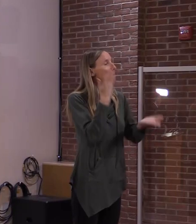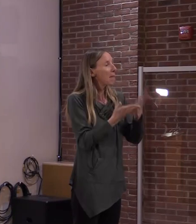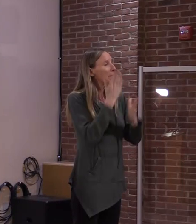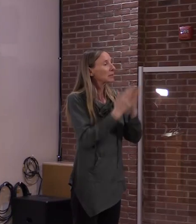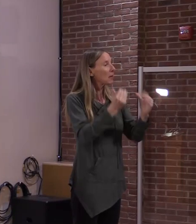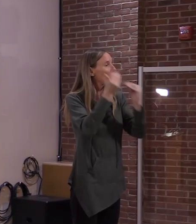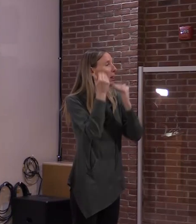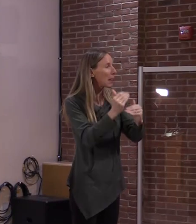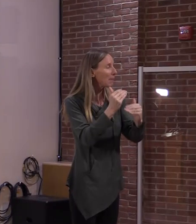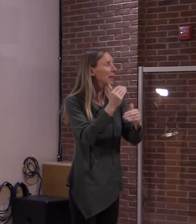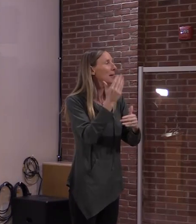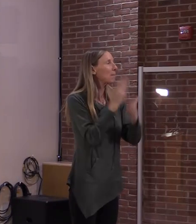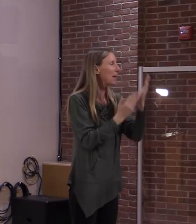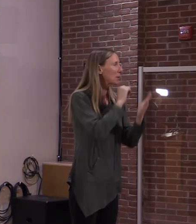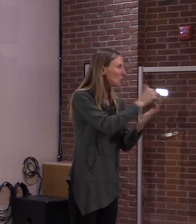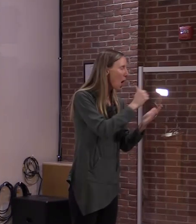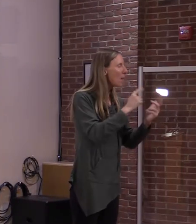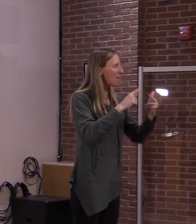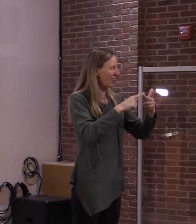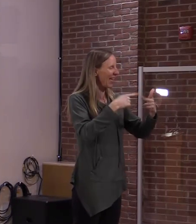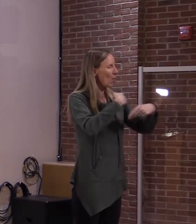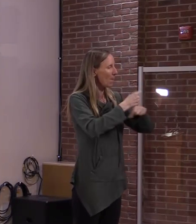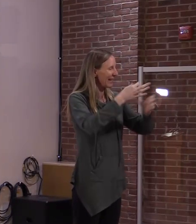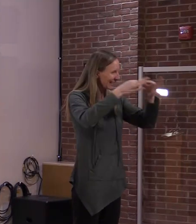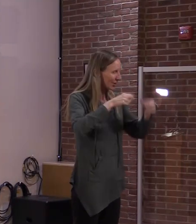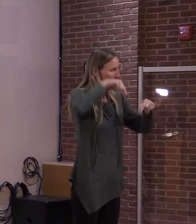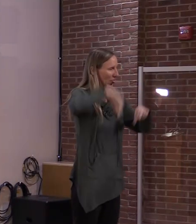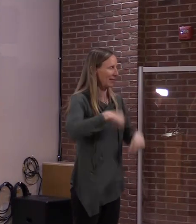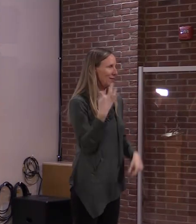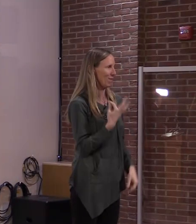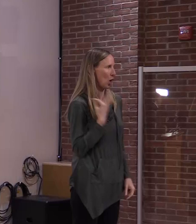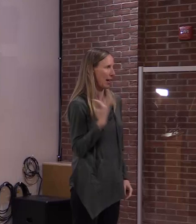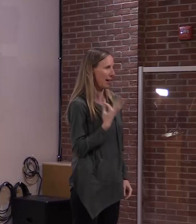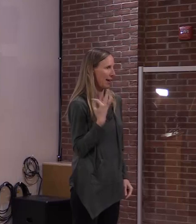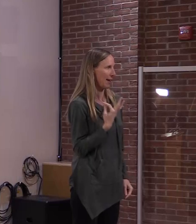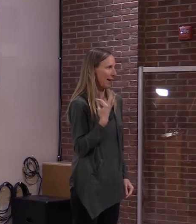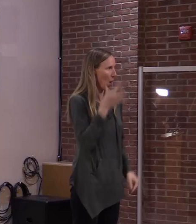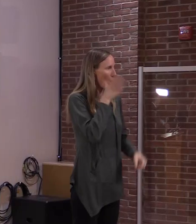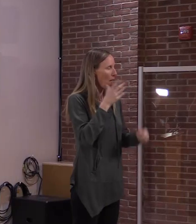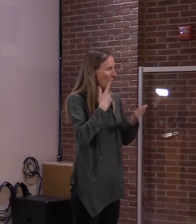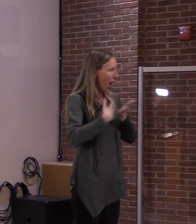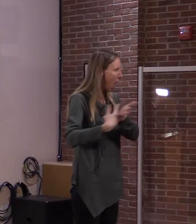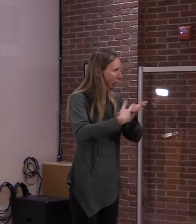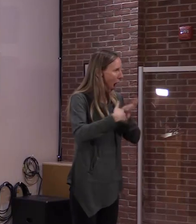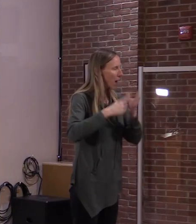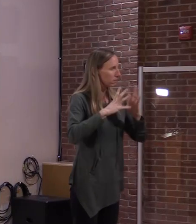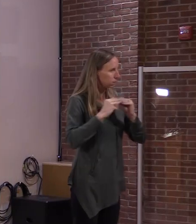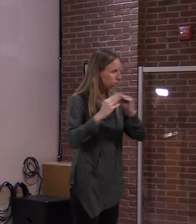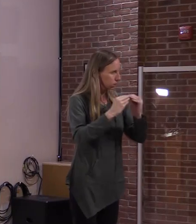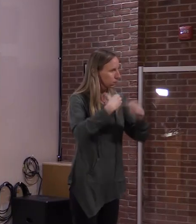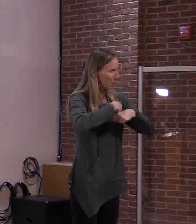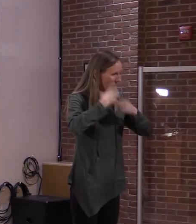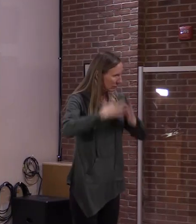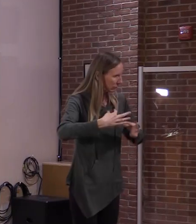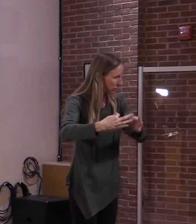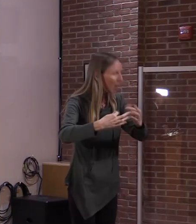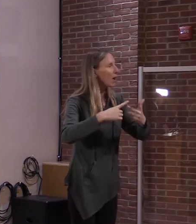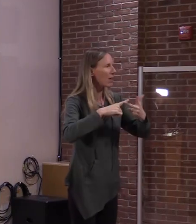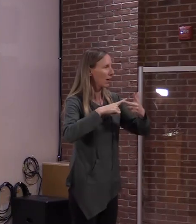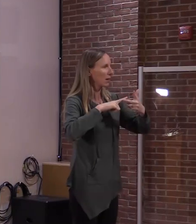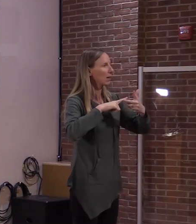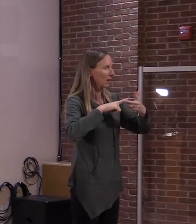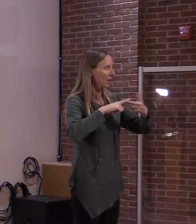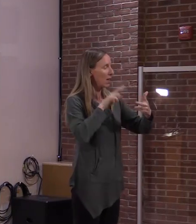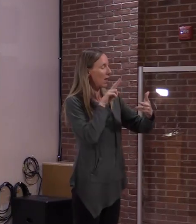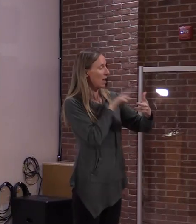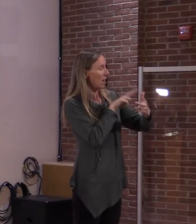they'll take action this Friday. So that will help. But again, because of the increase in the allocation of Moderna